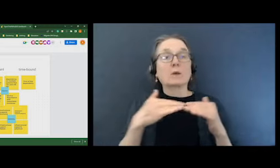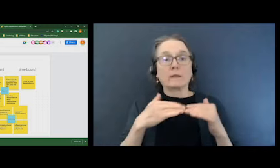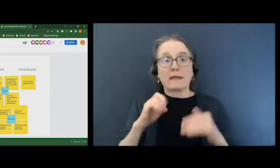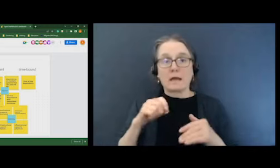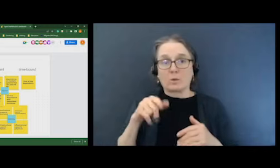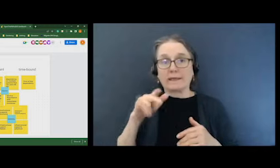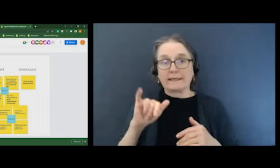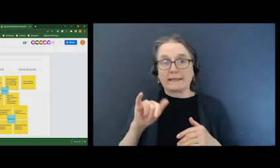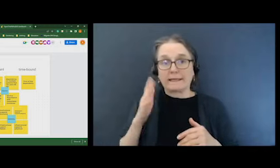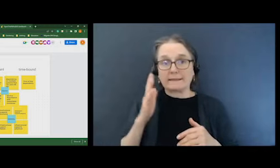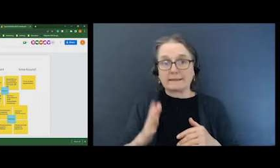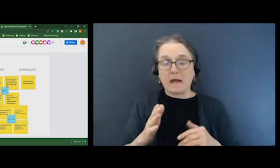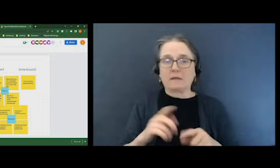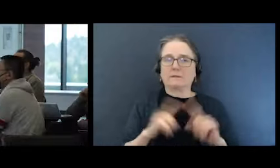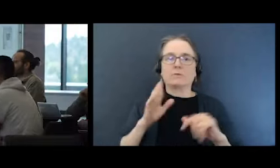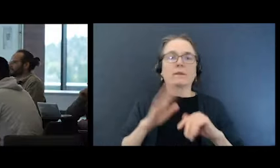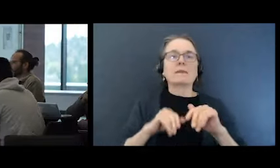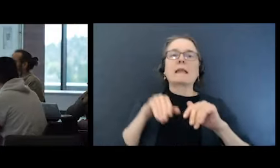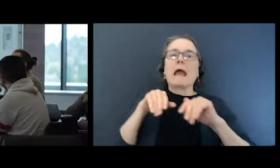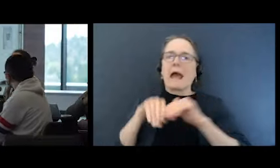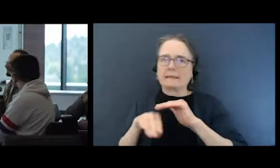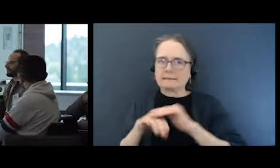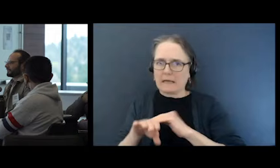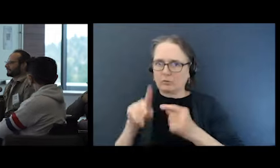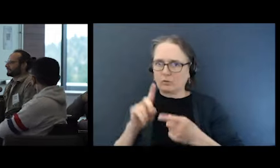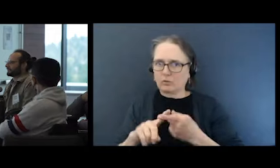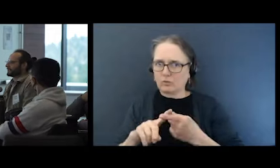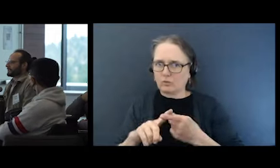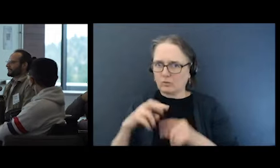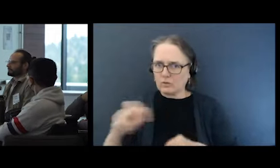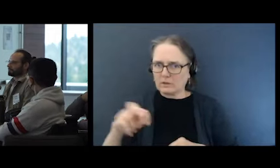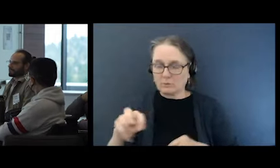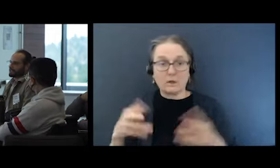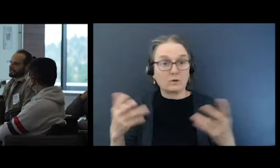side. And that's the cost of